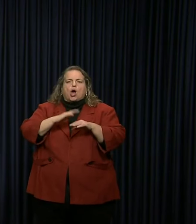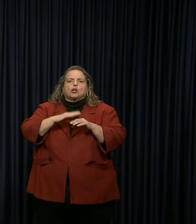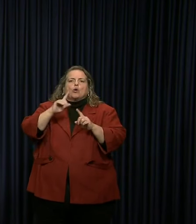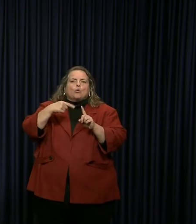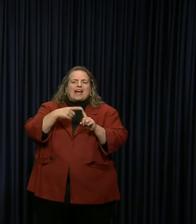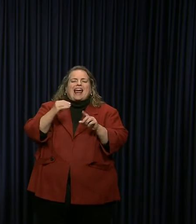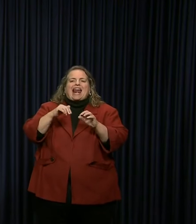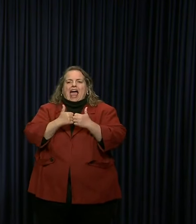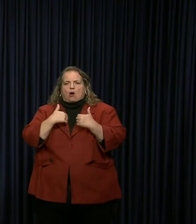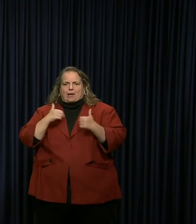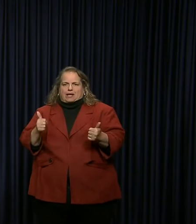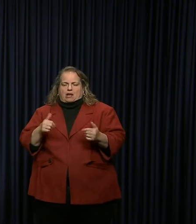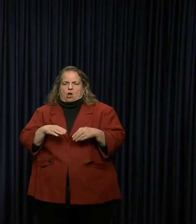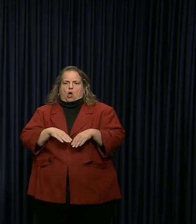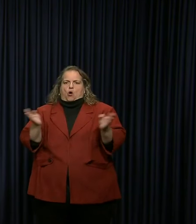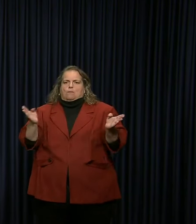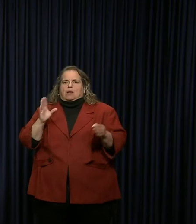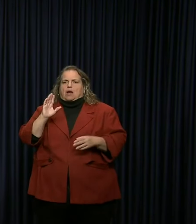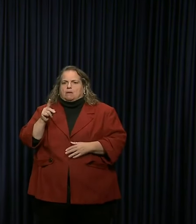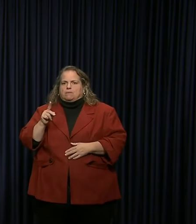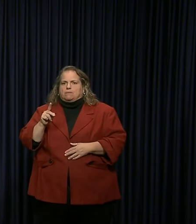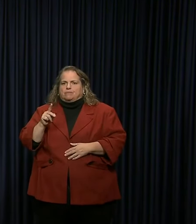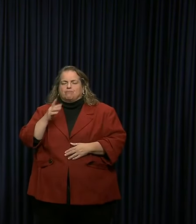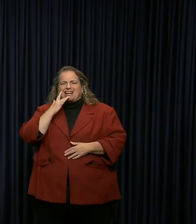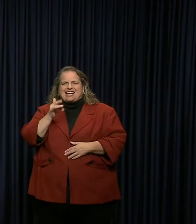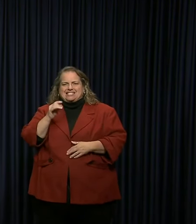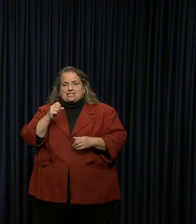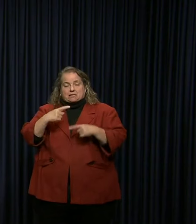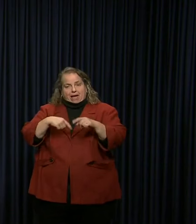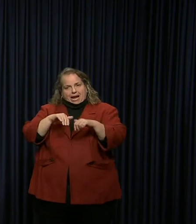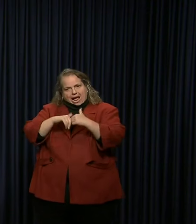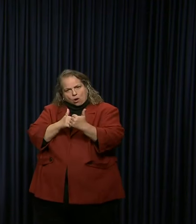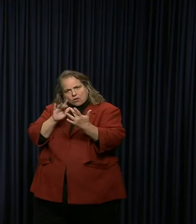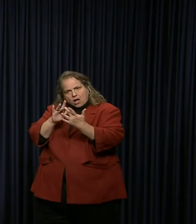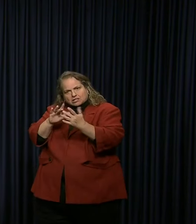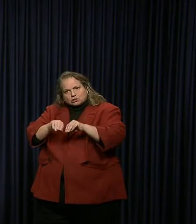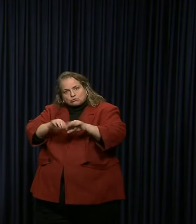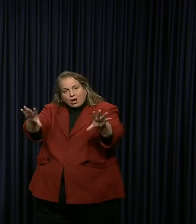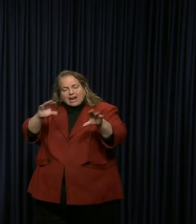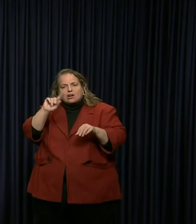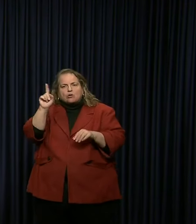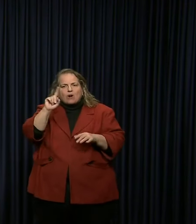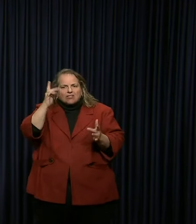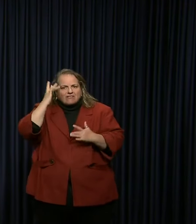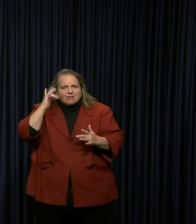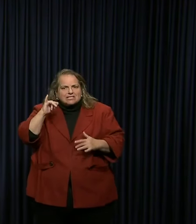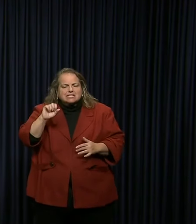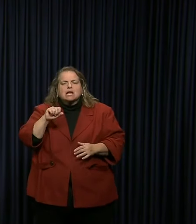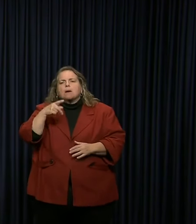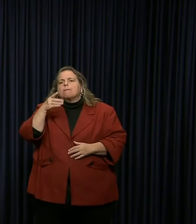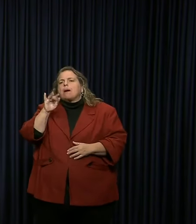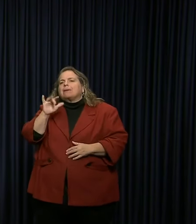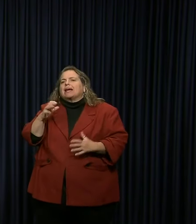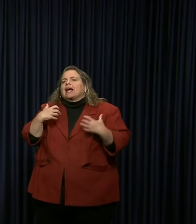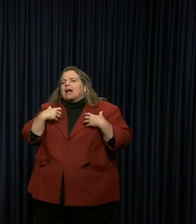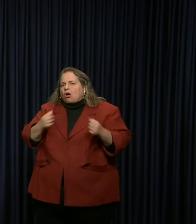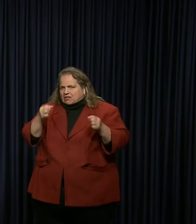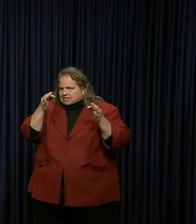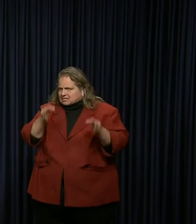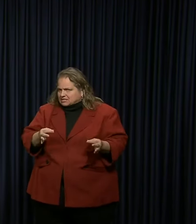And that's because it's about how the contacts are spread and where the virus is. That it is a public health decision that's the difference between life and